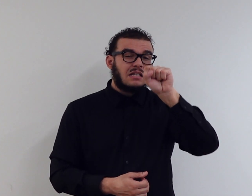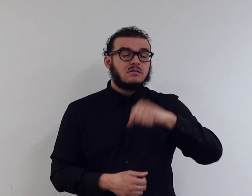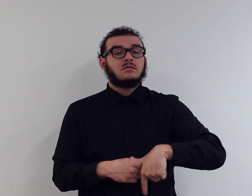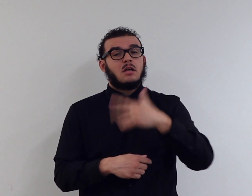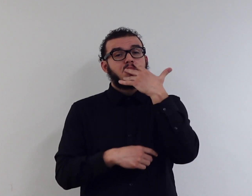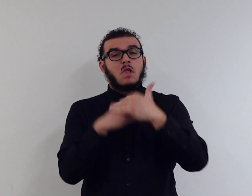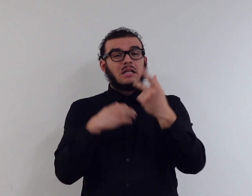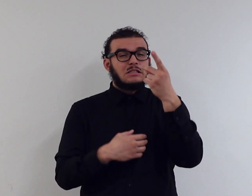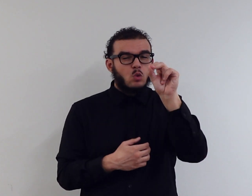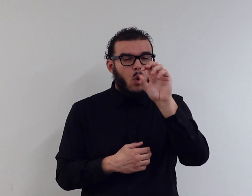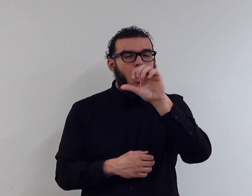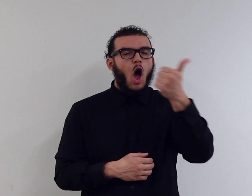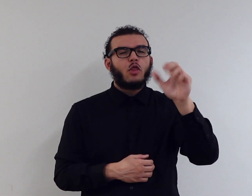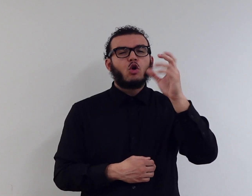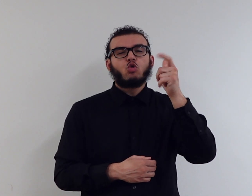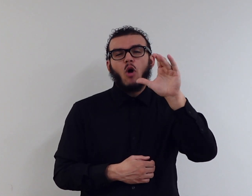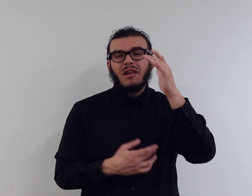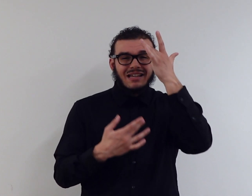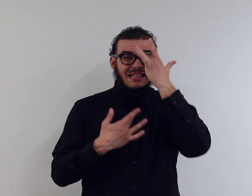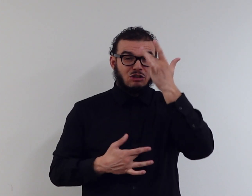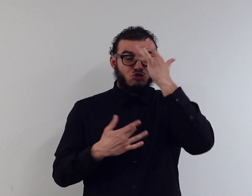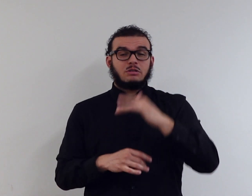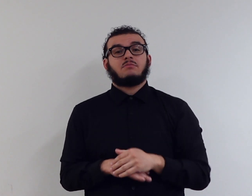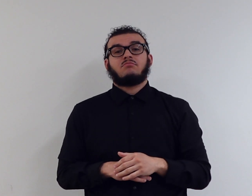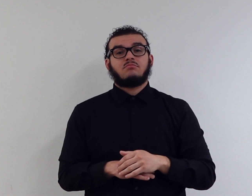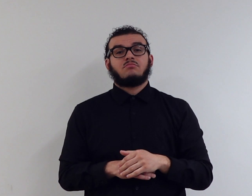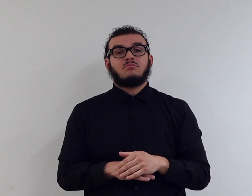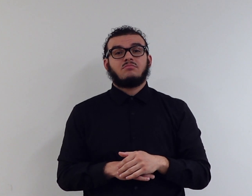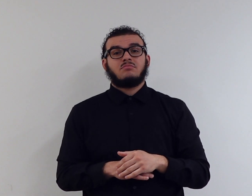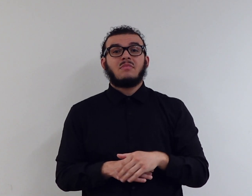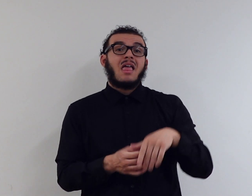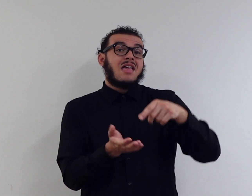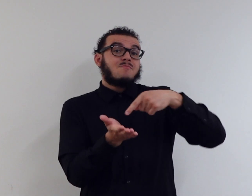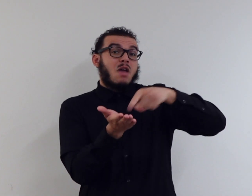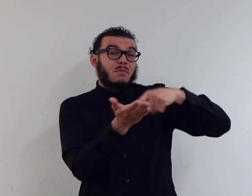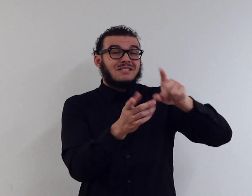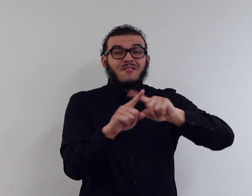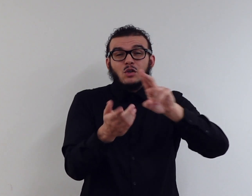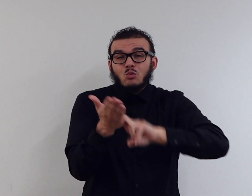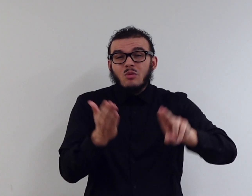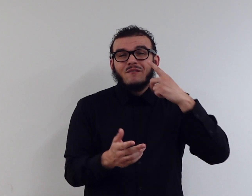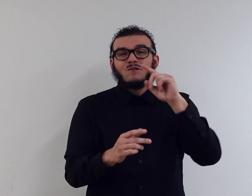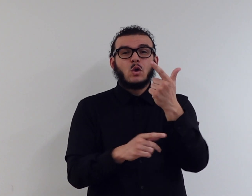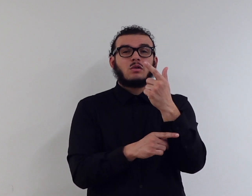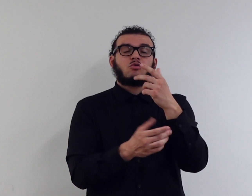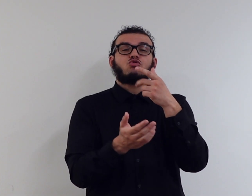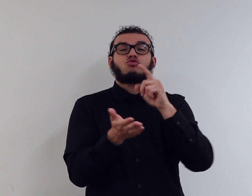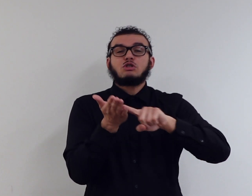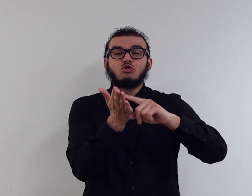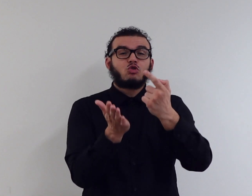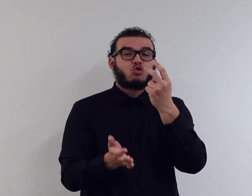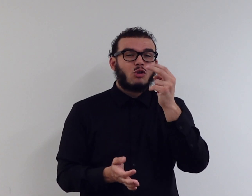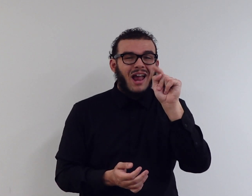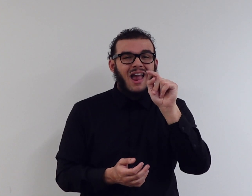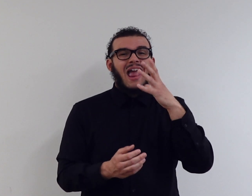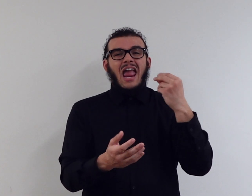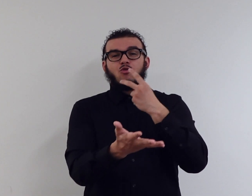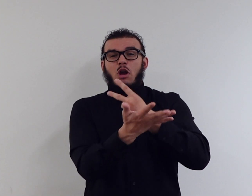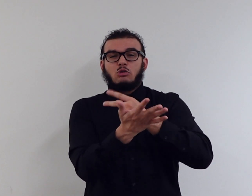disorders, and other chronic conditions, payments to universities for research grants and graduate medical education, and